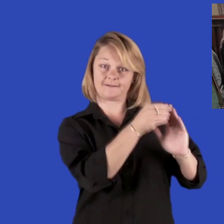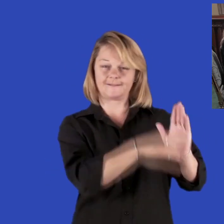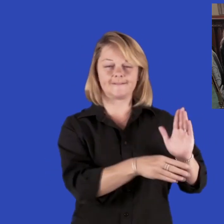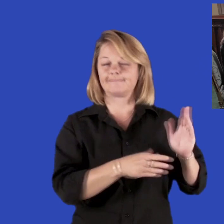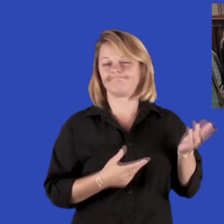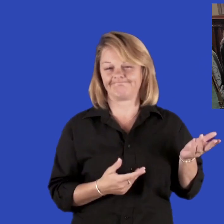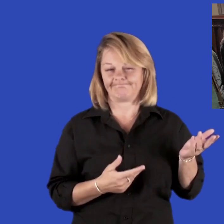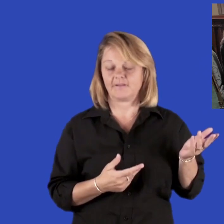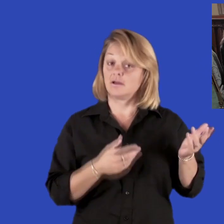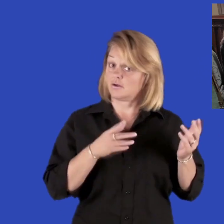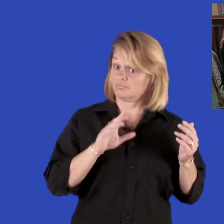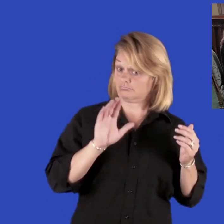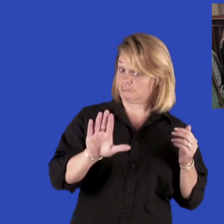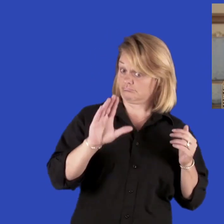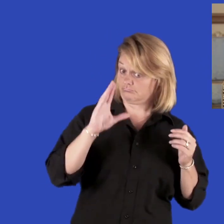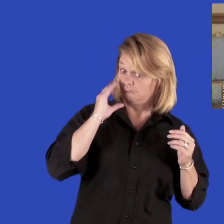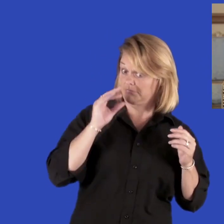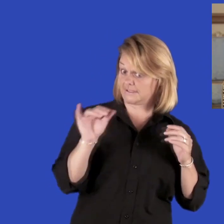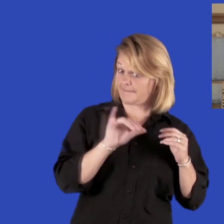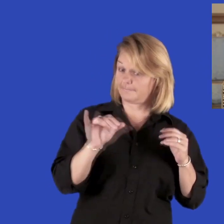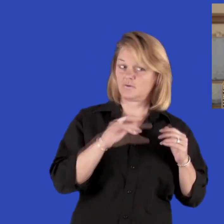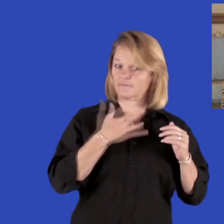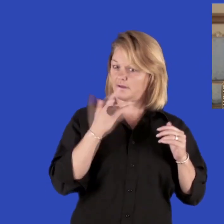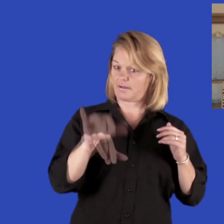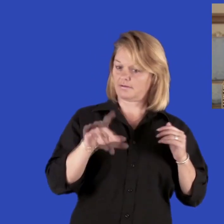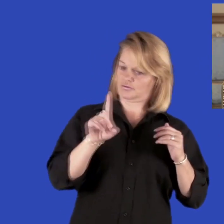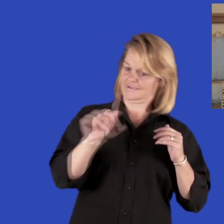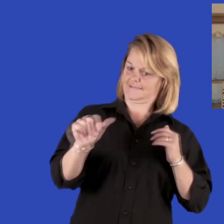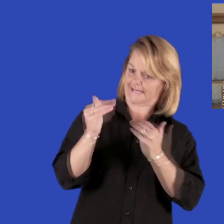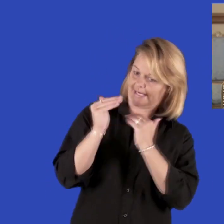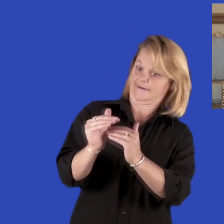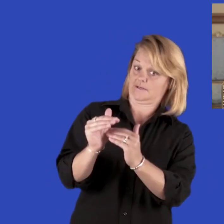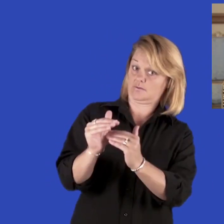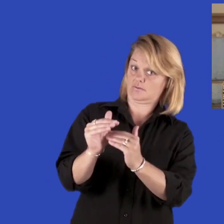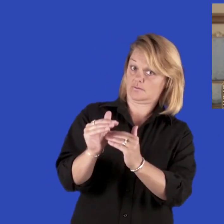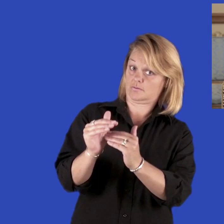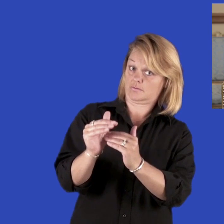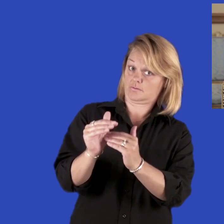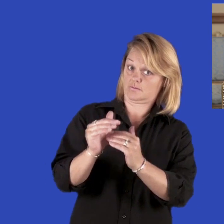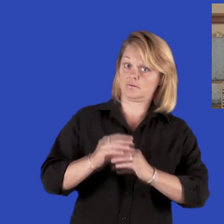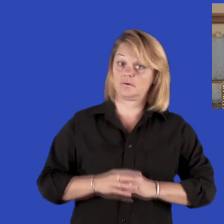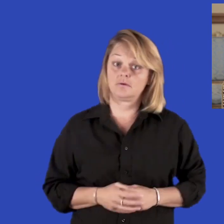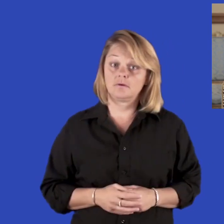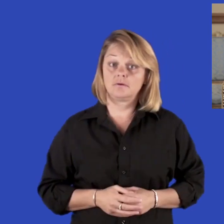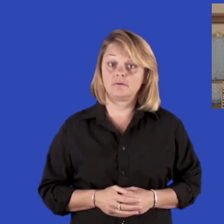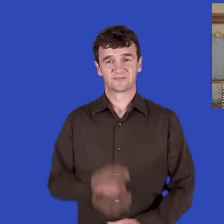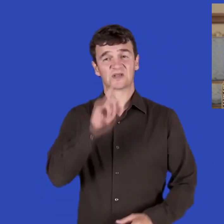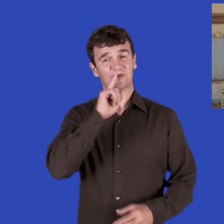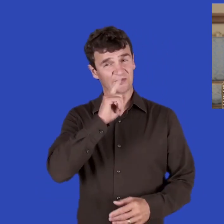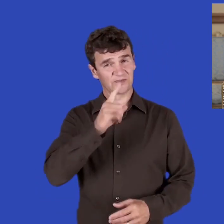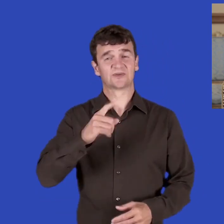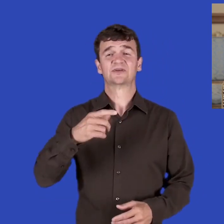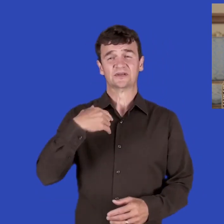taught in working with students with disabilities that really it's not the disability that should limit the student. And do you find that true